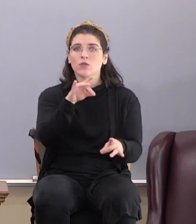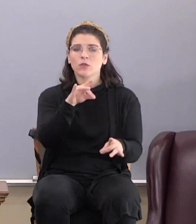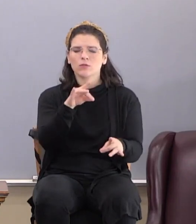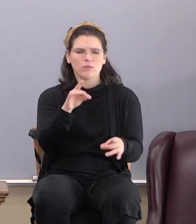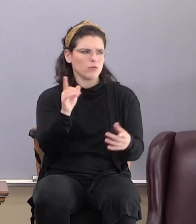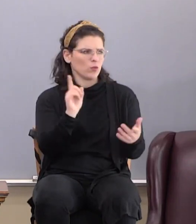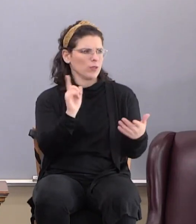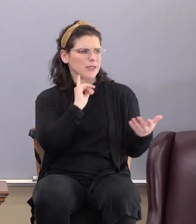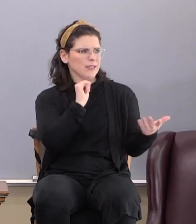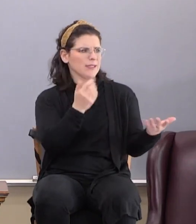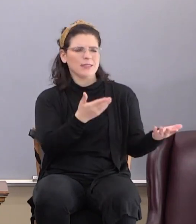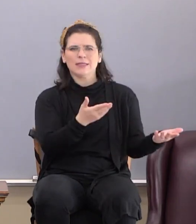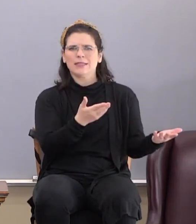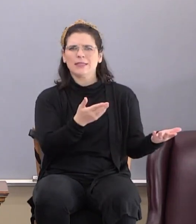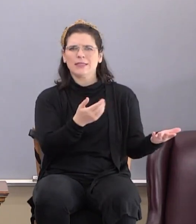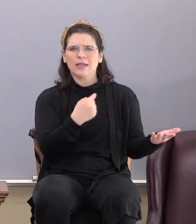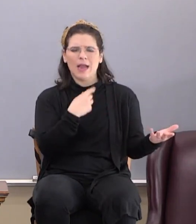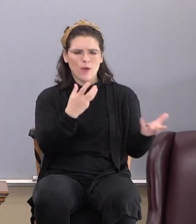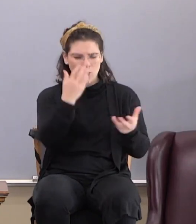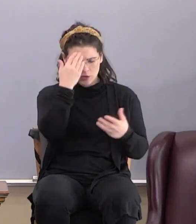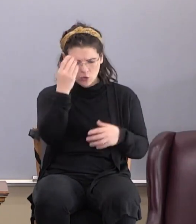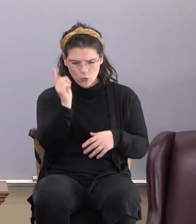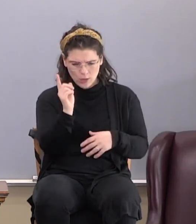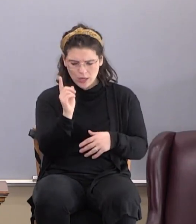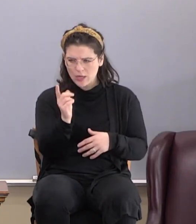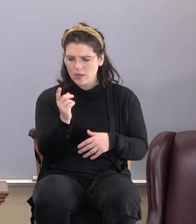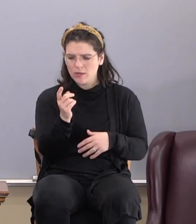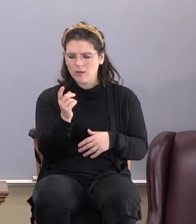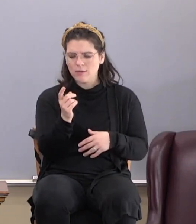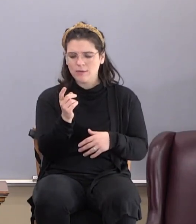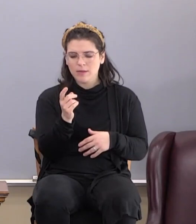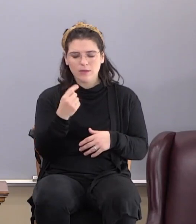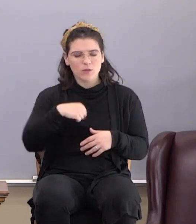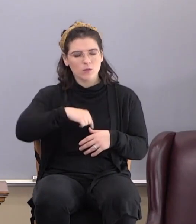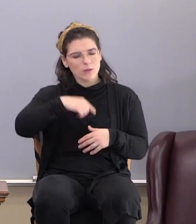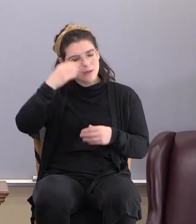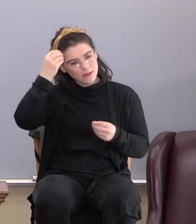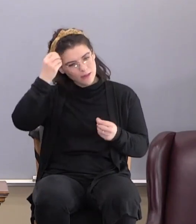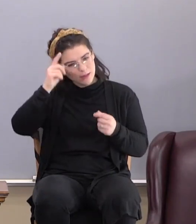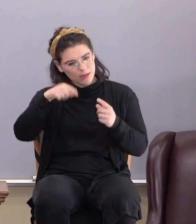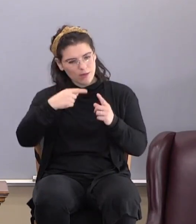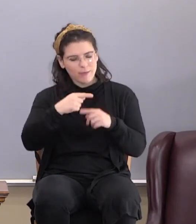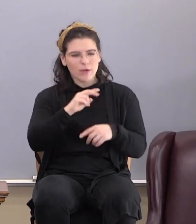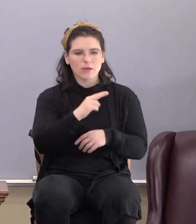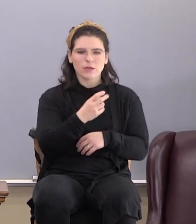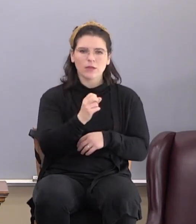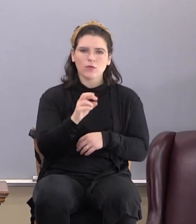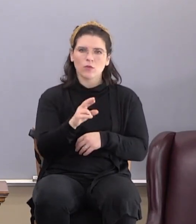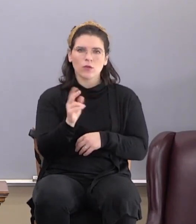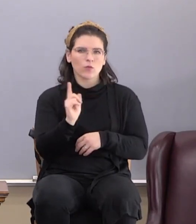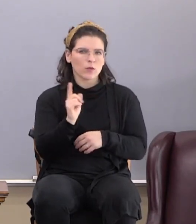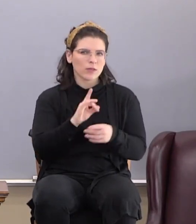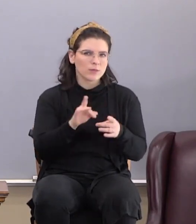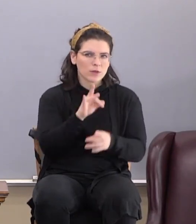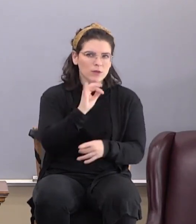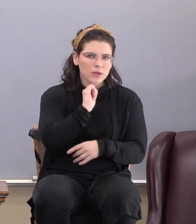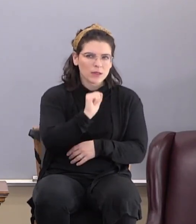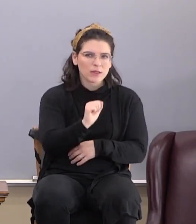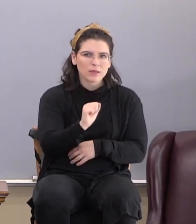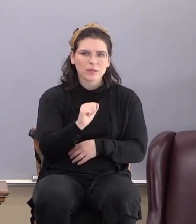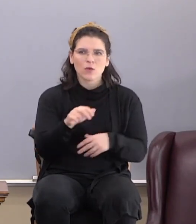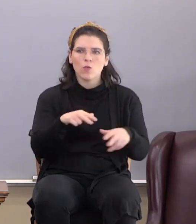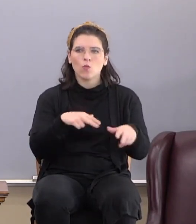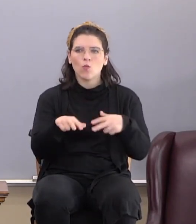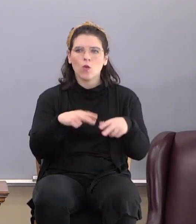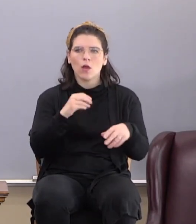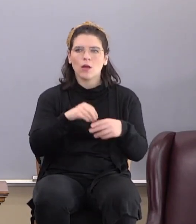where is he? I want to know where he, as we think about 2 Corinthians, where the Spirit is. Walk